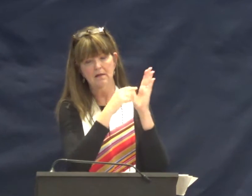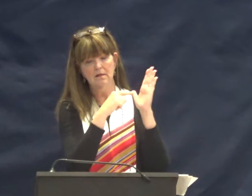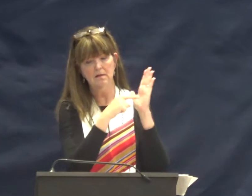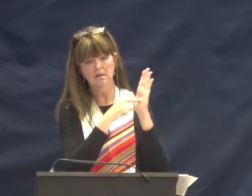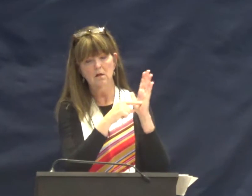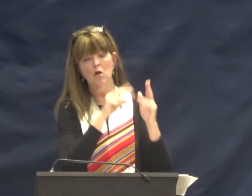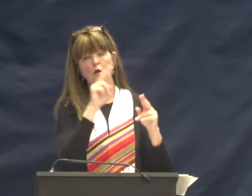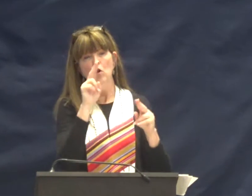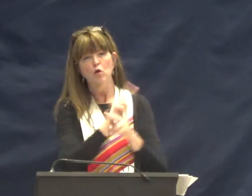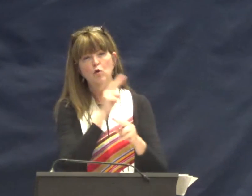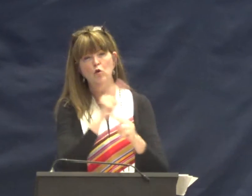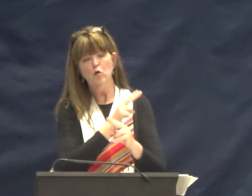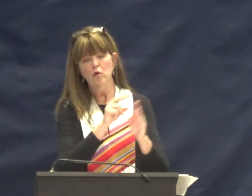You know, this morning's text,